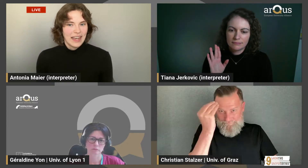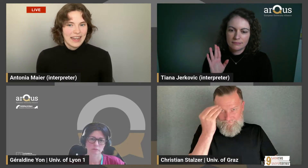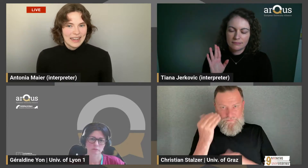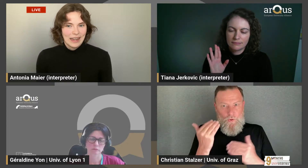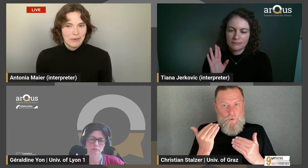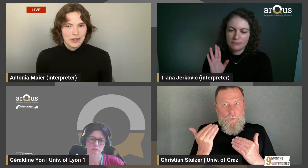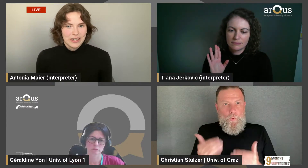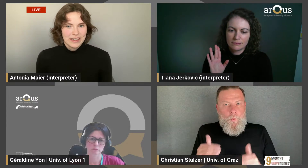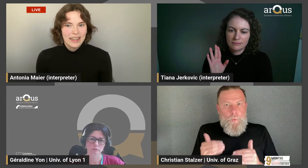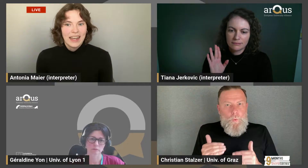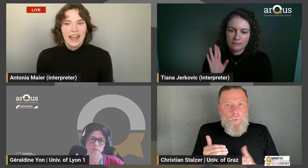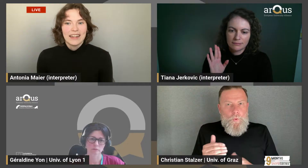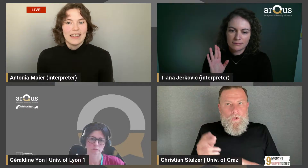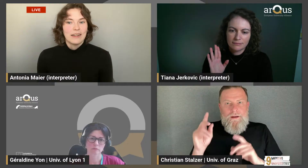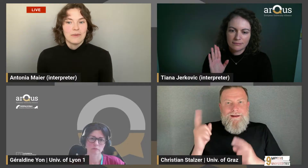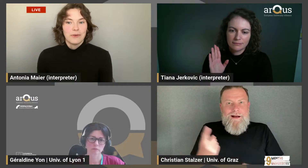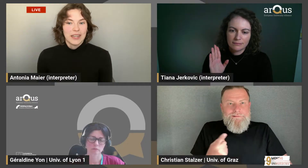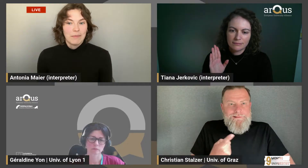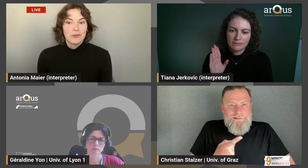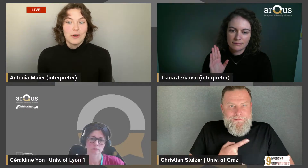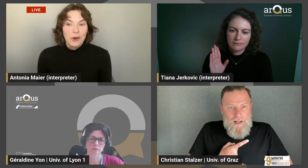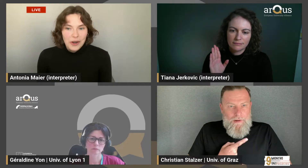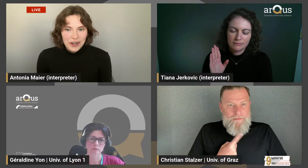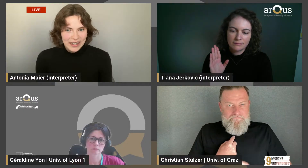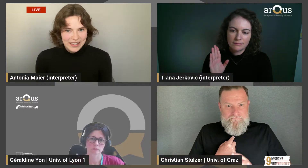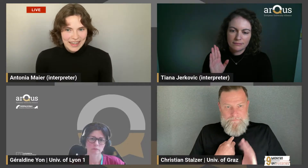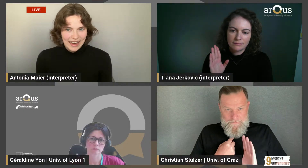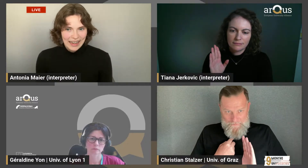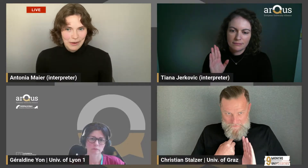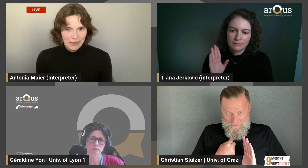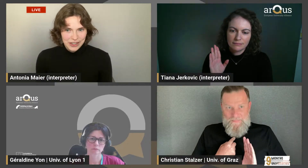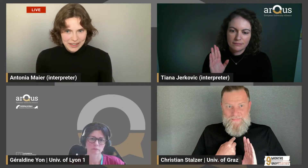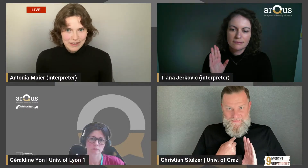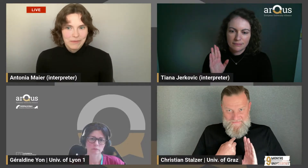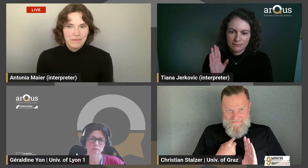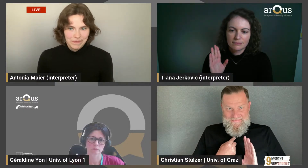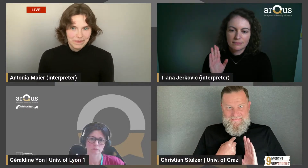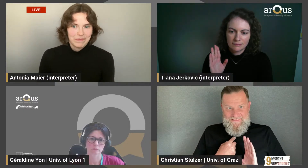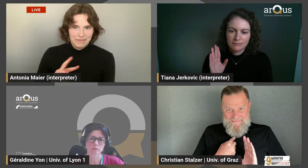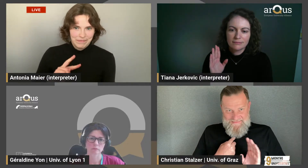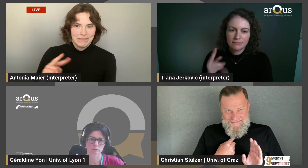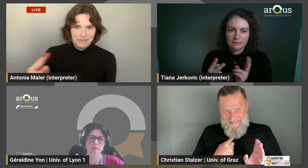have sign languages, and then for them to learn sign languages.